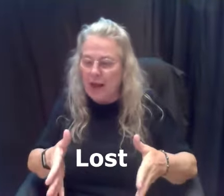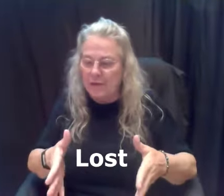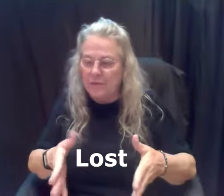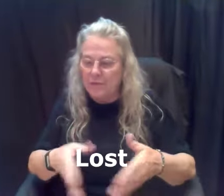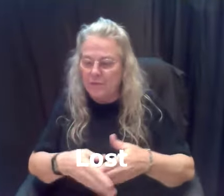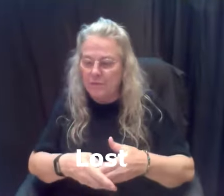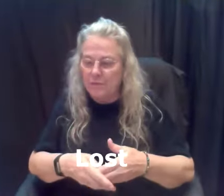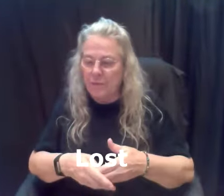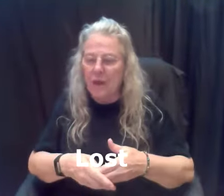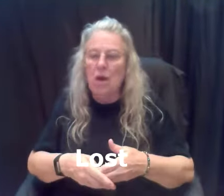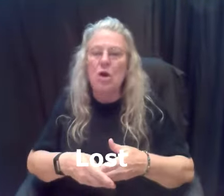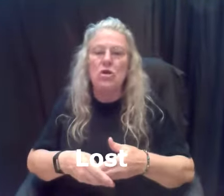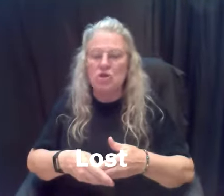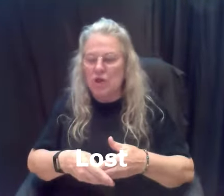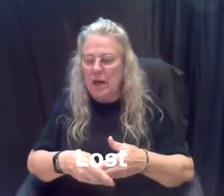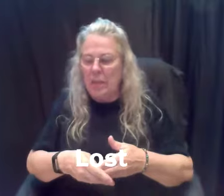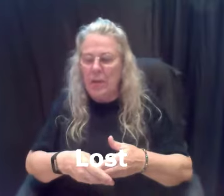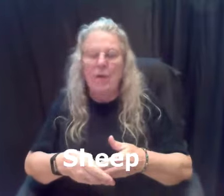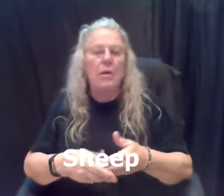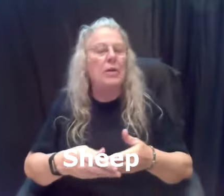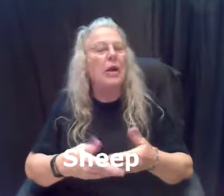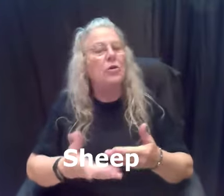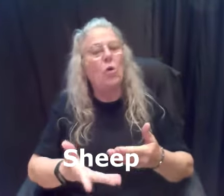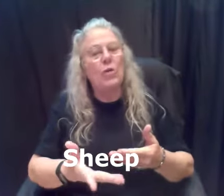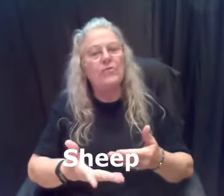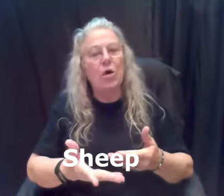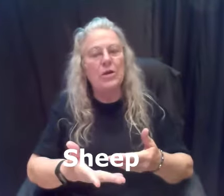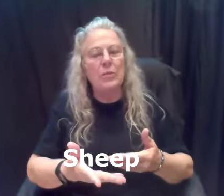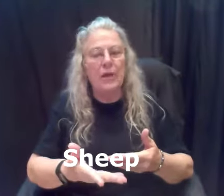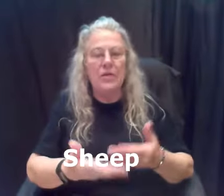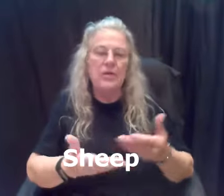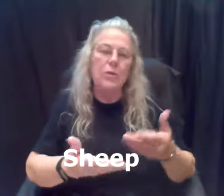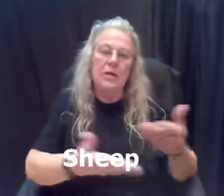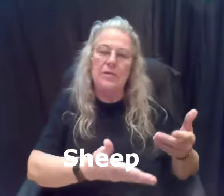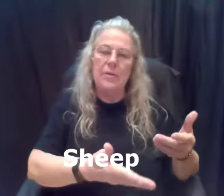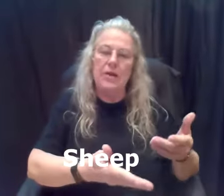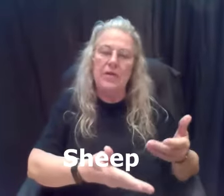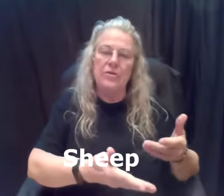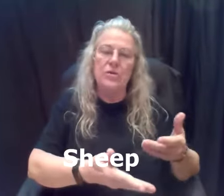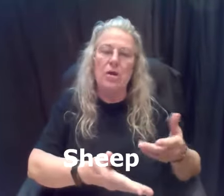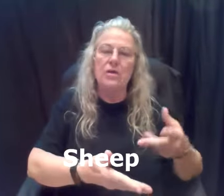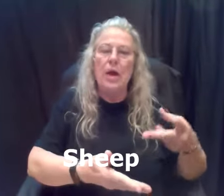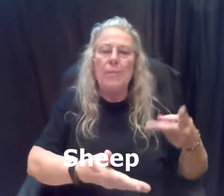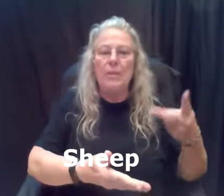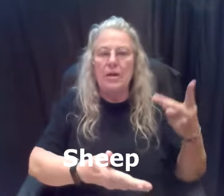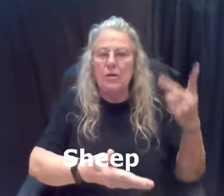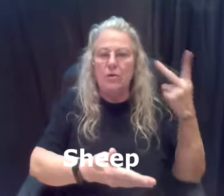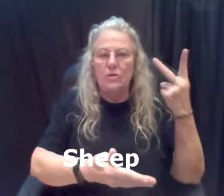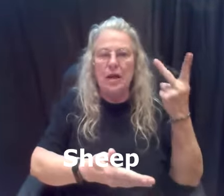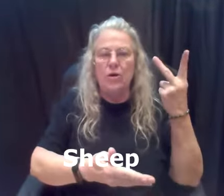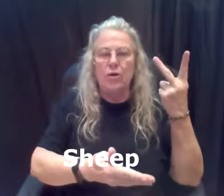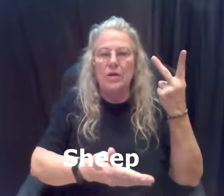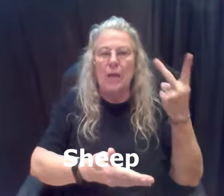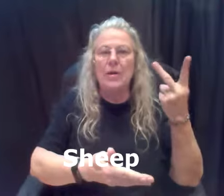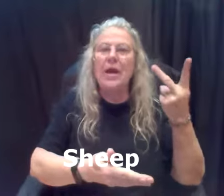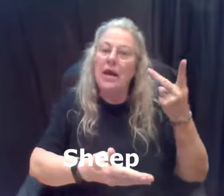hands. Sheep, now I know we've talked about this one in some of the other songs, but you take your dominant hand and